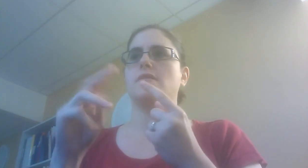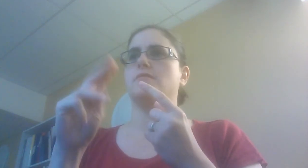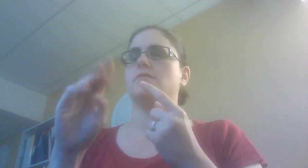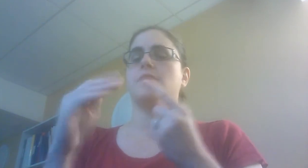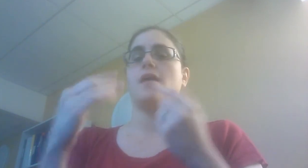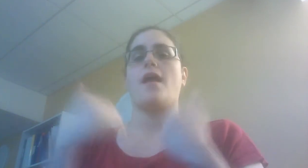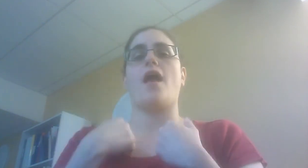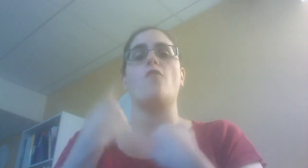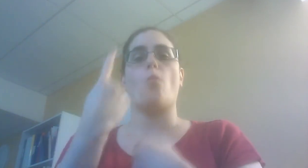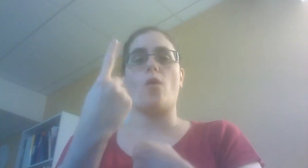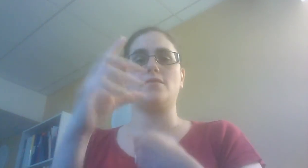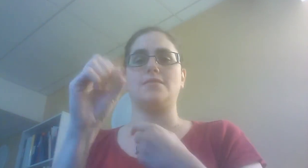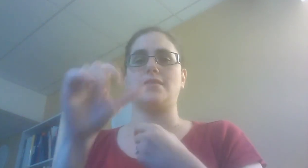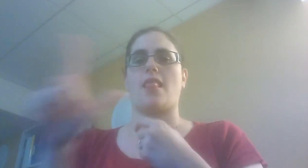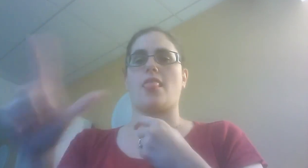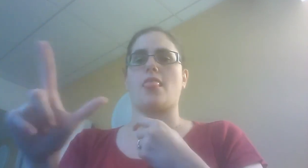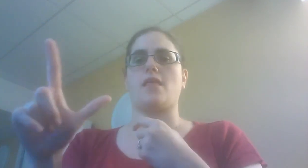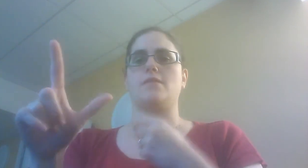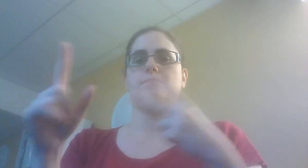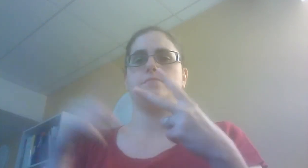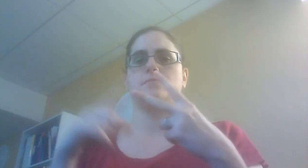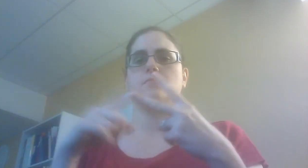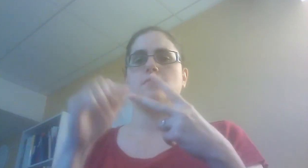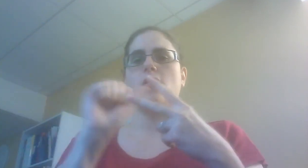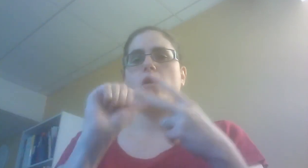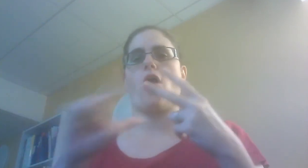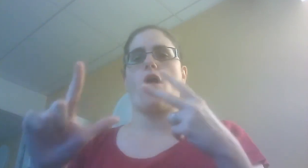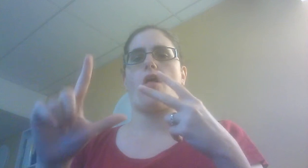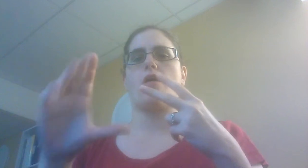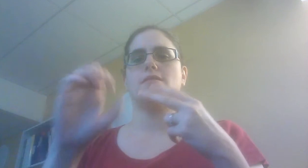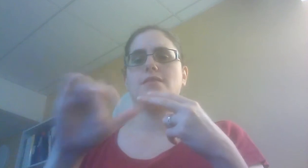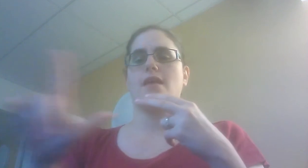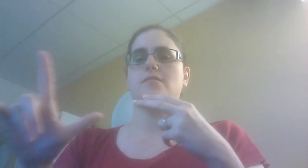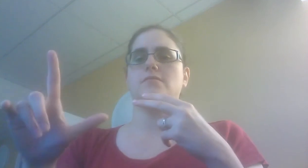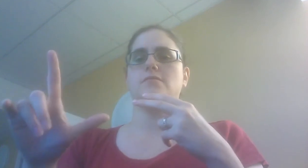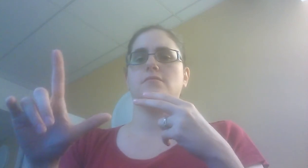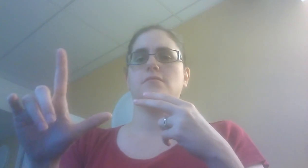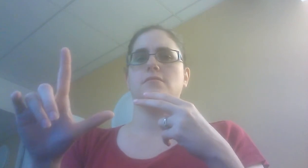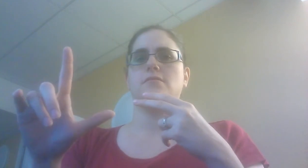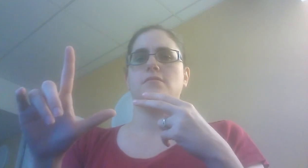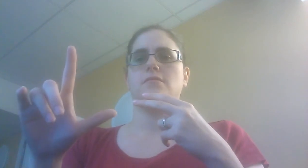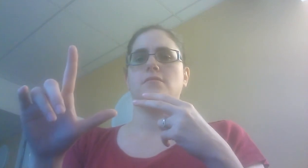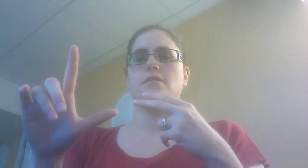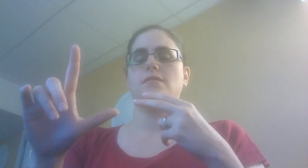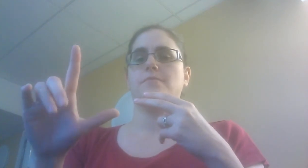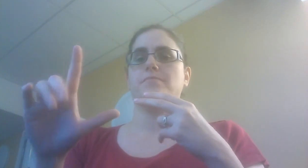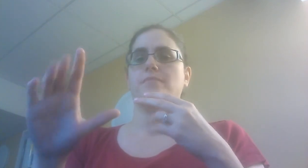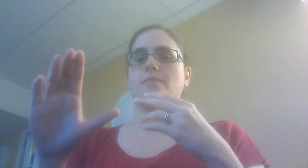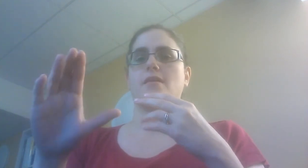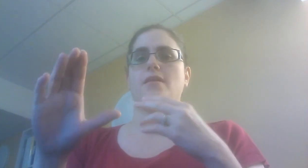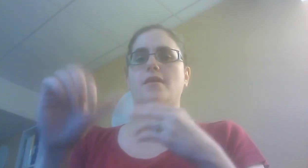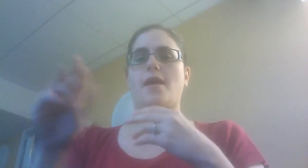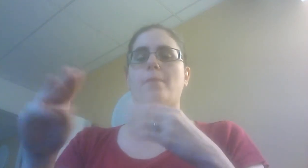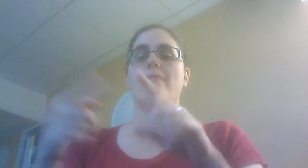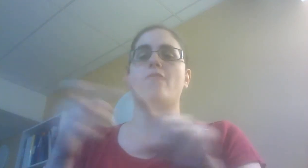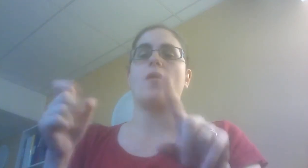cell, and that all cells came from pre-existing cells. So the implication for this is that